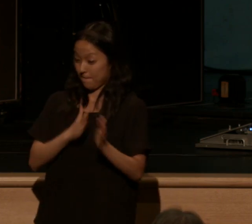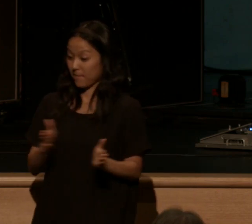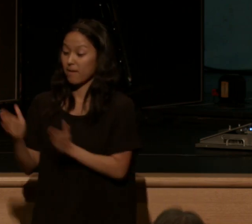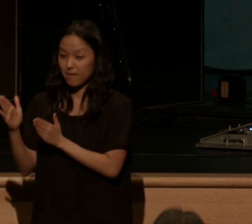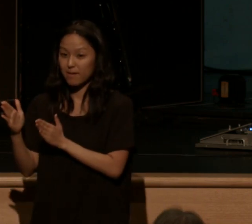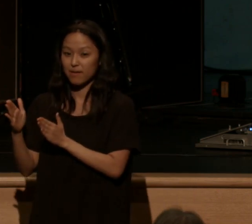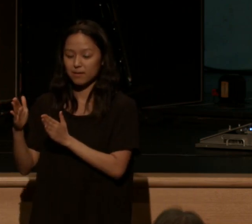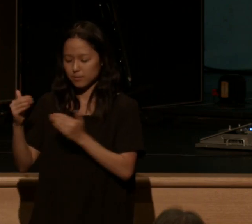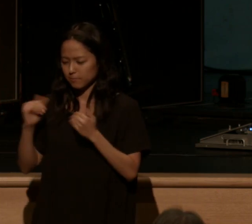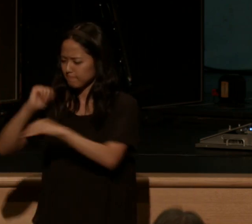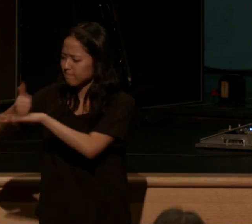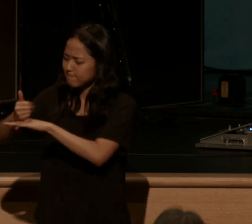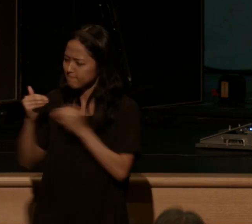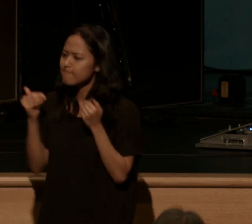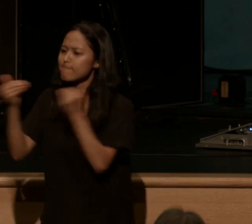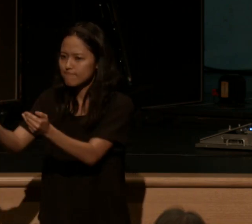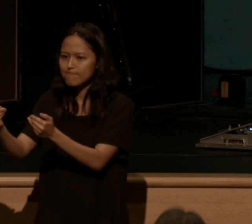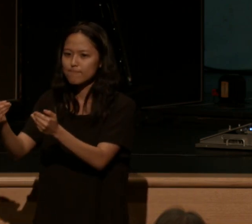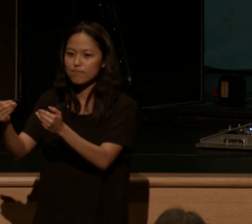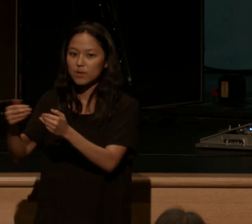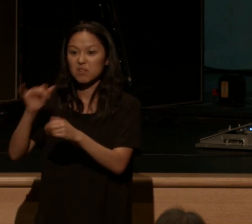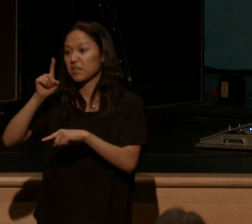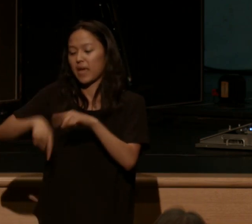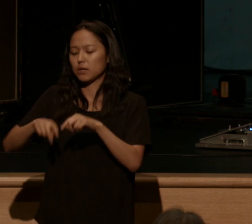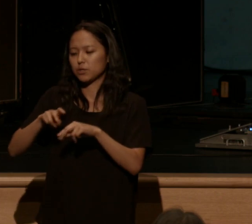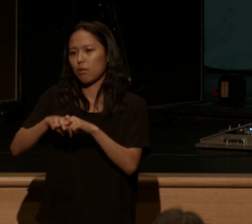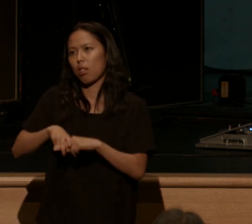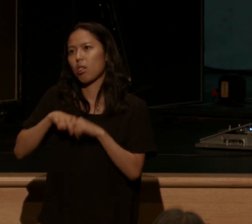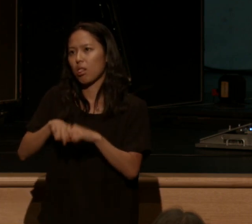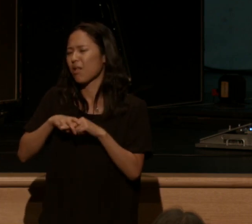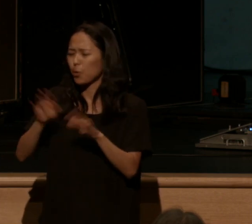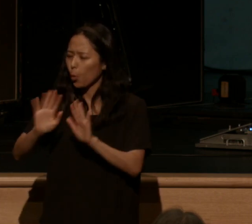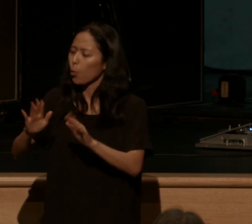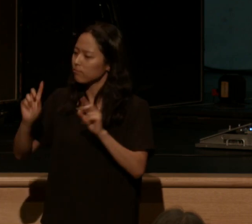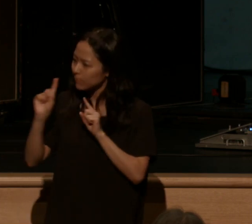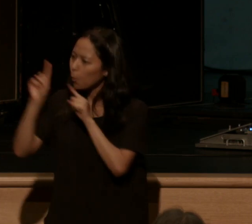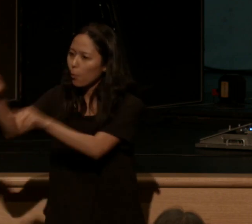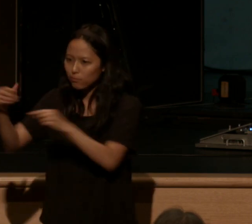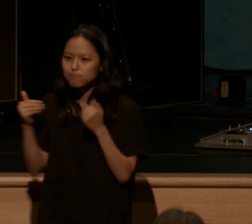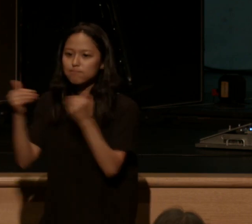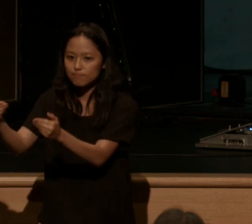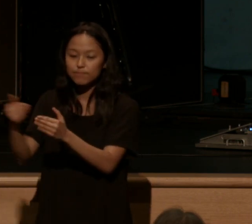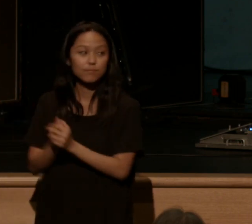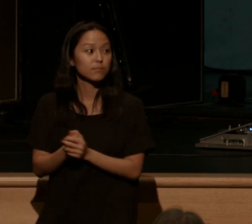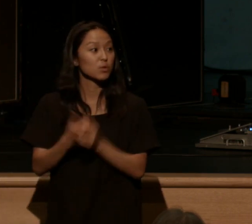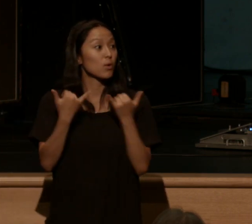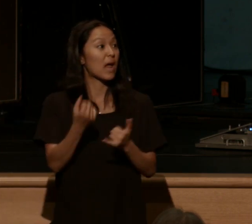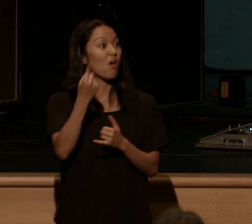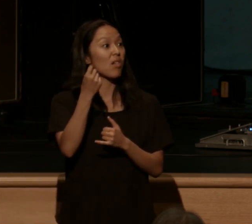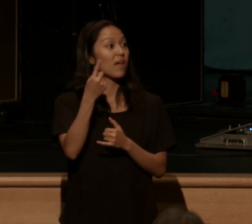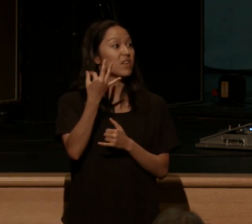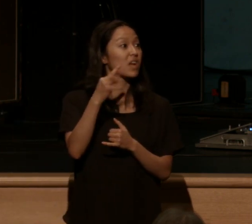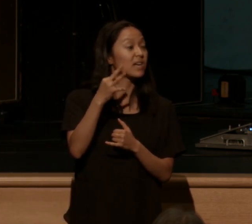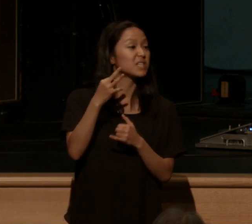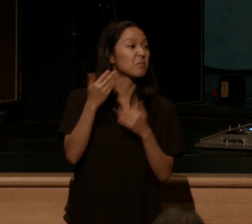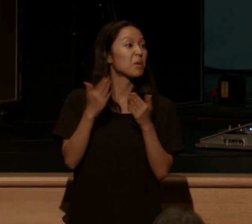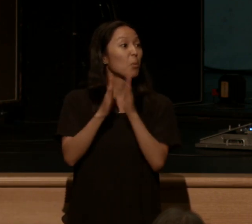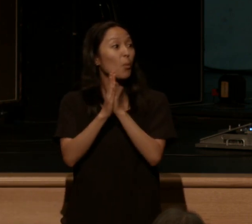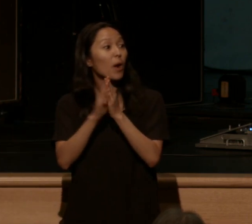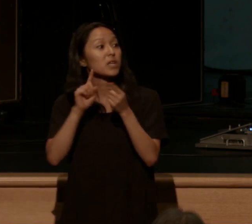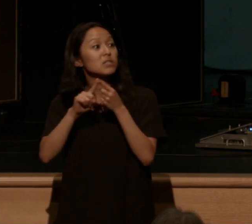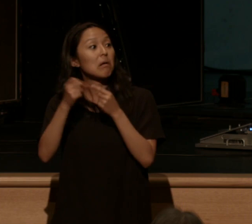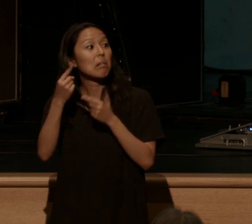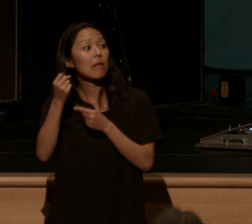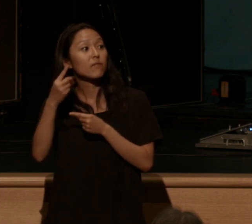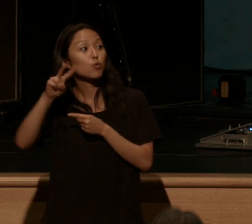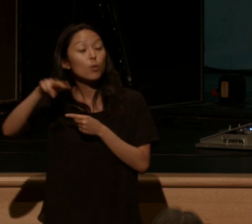plan is in place that we must go. We can't just sit here. We must go, okay? So it's 11:19 right now. We'll probably get to 11:22 or